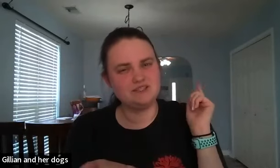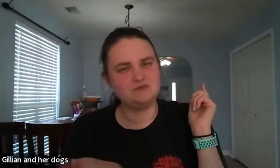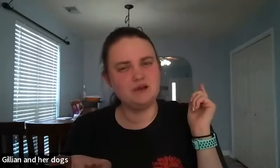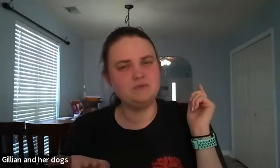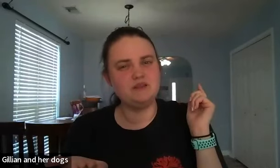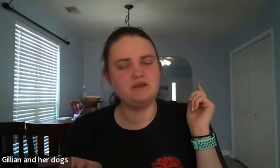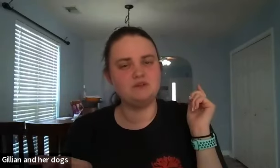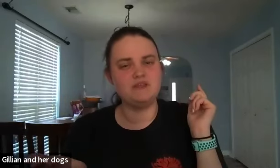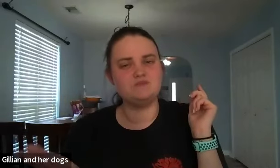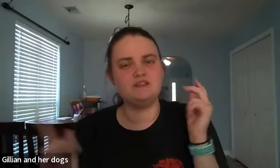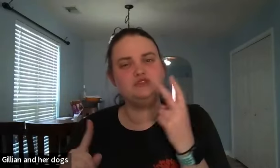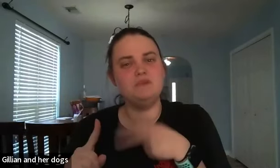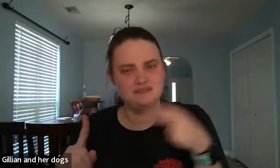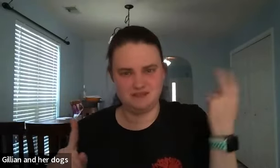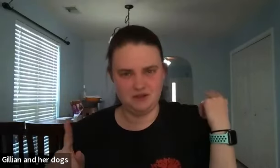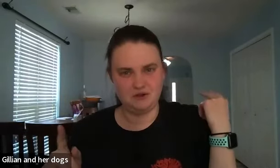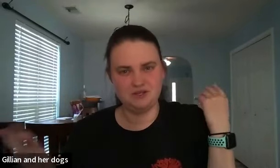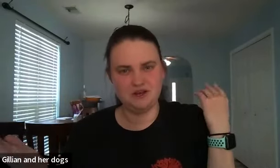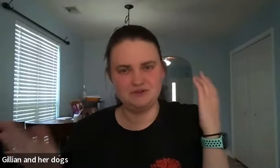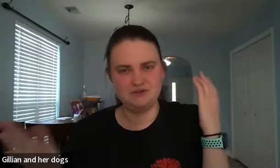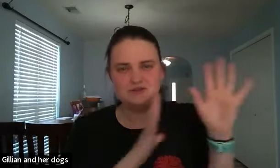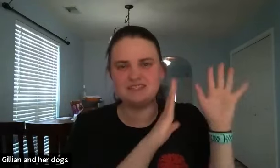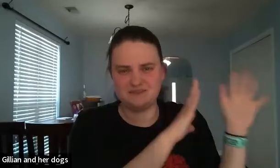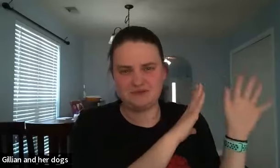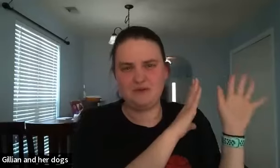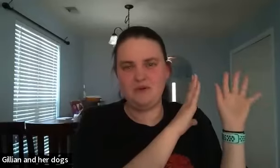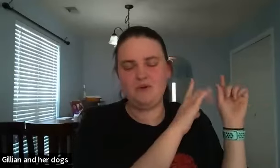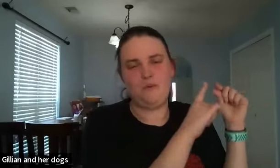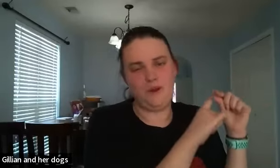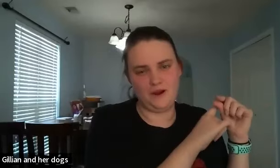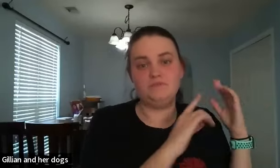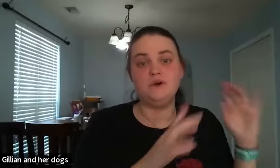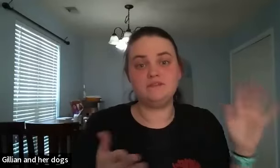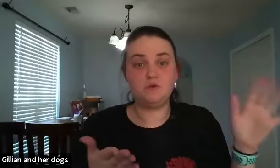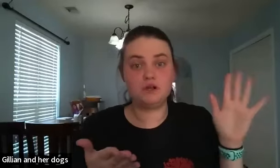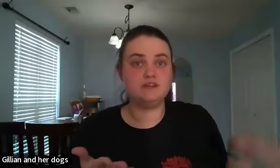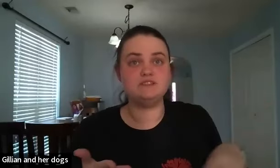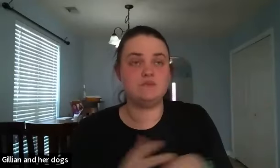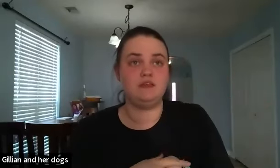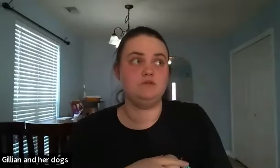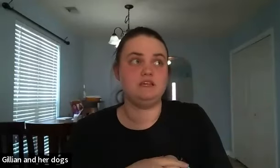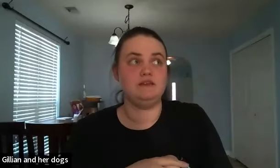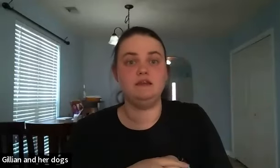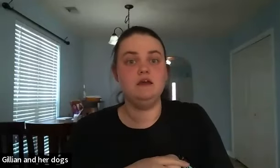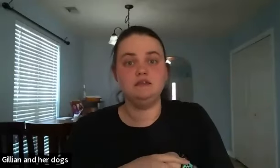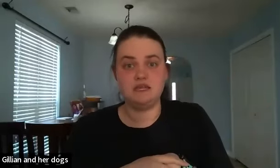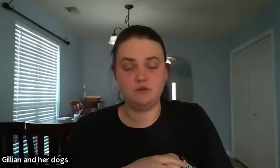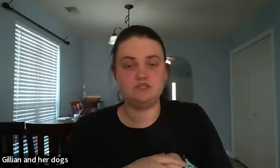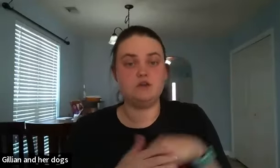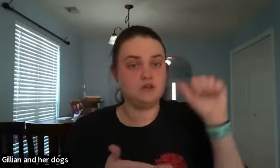you'd probably be like, well, no, that's more like 2 months ago. You know, you'd use a different word. But if you were to use something like you were saying like 10 weeks ago, you can